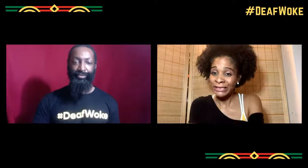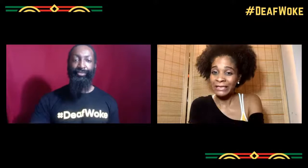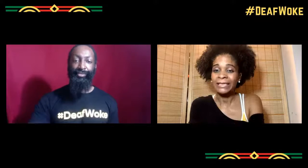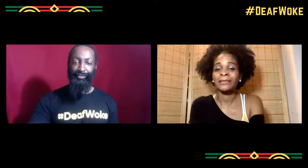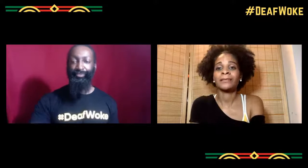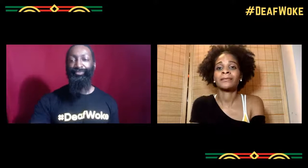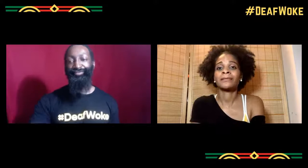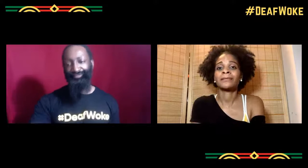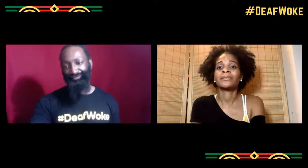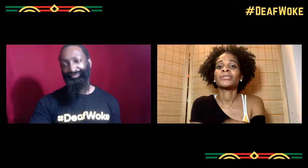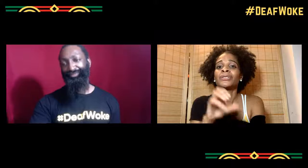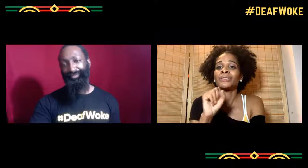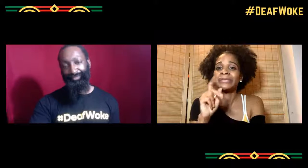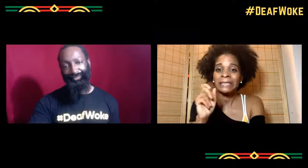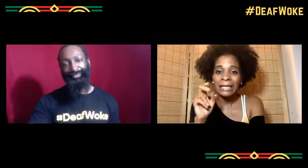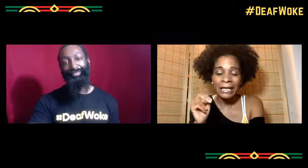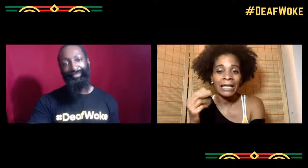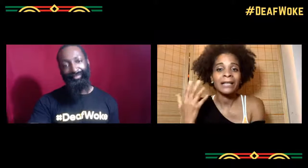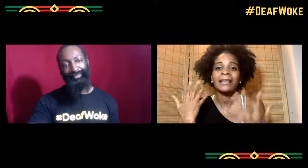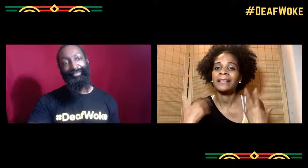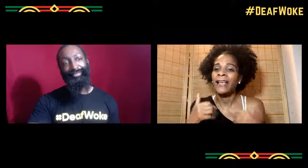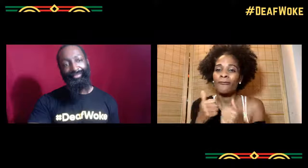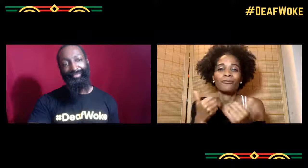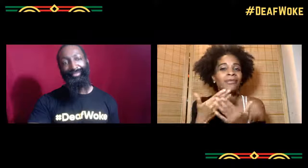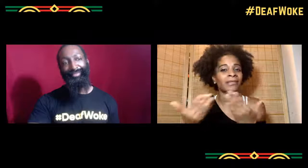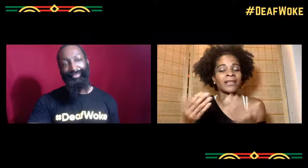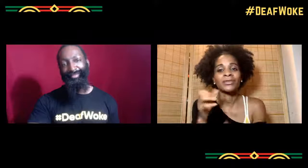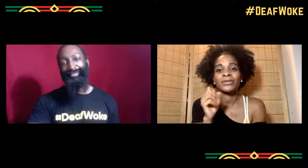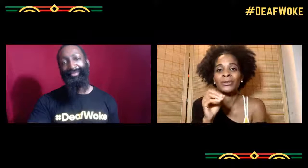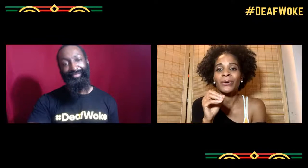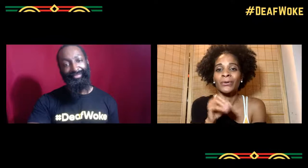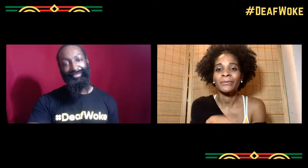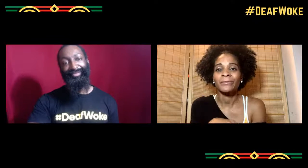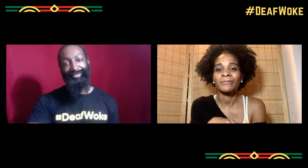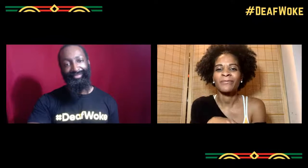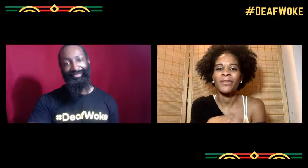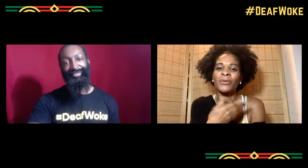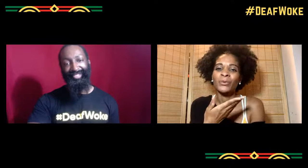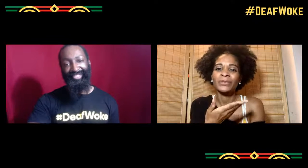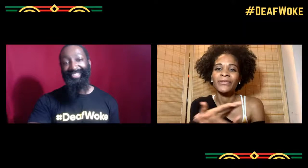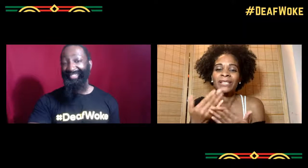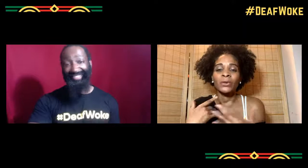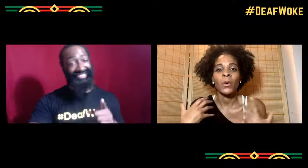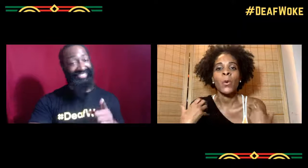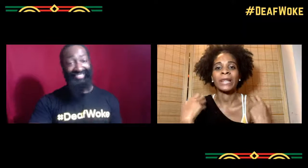Really, it makes a huge difference with your energy level.